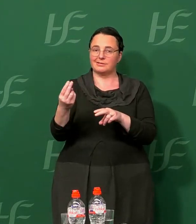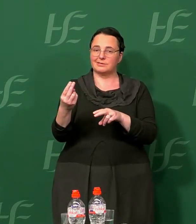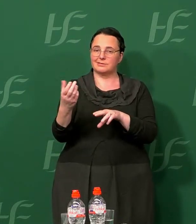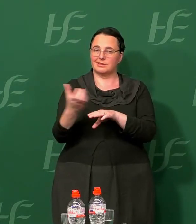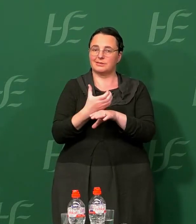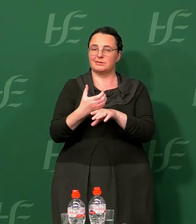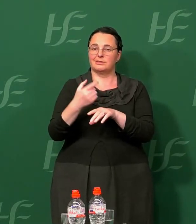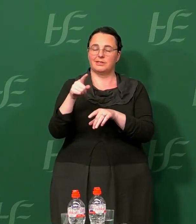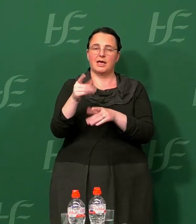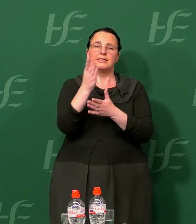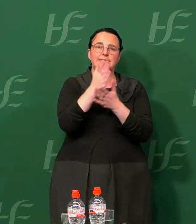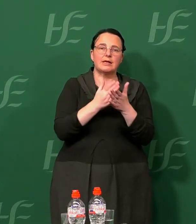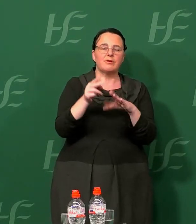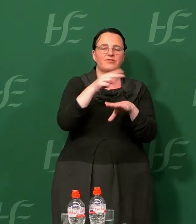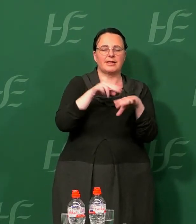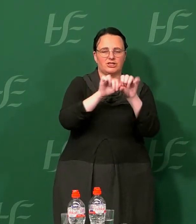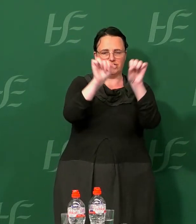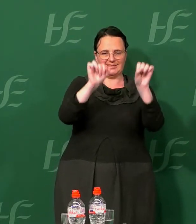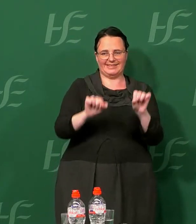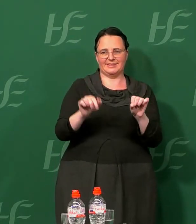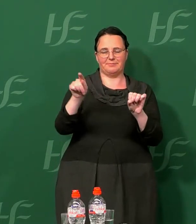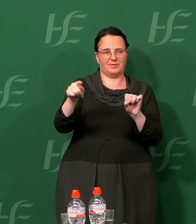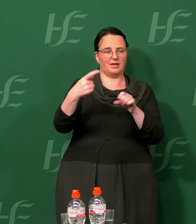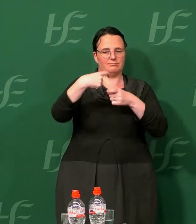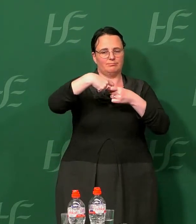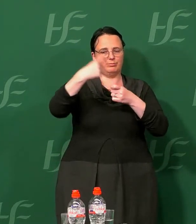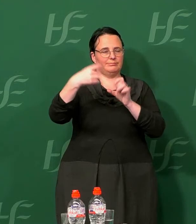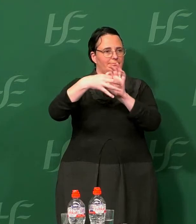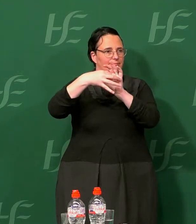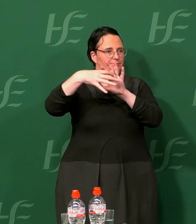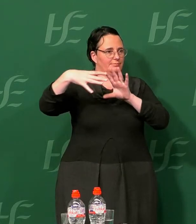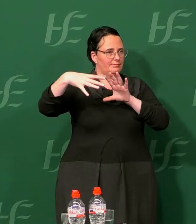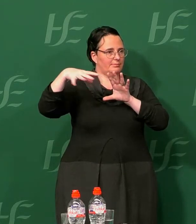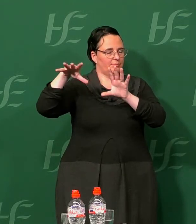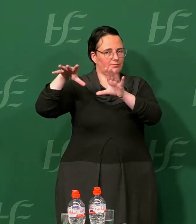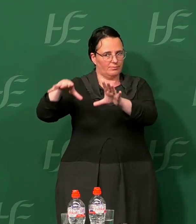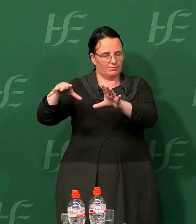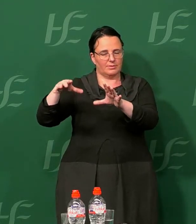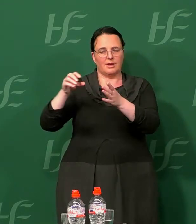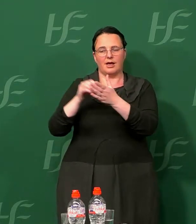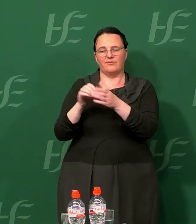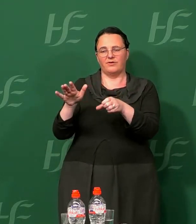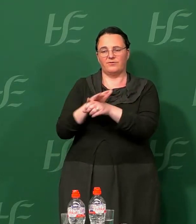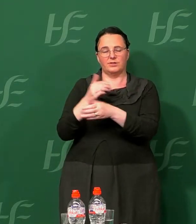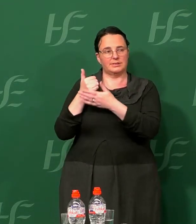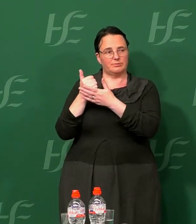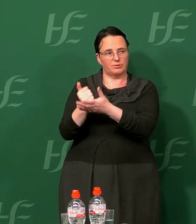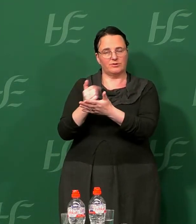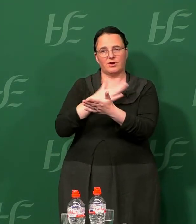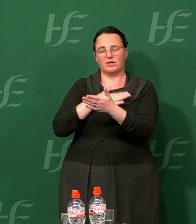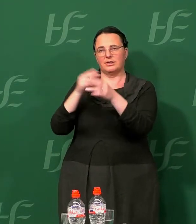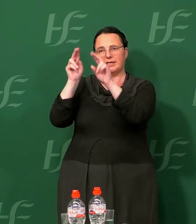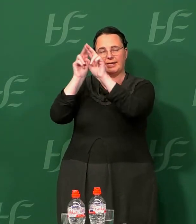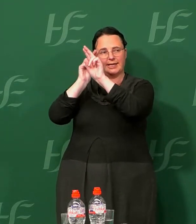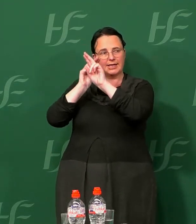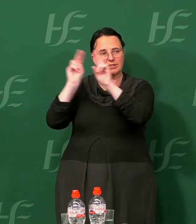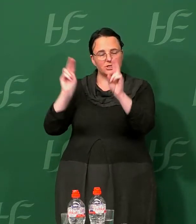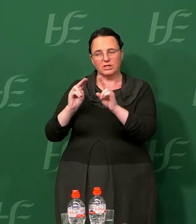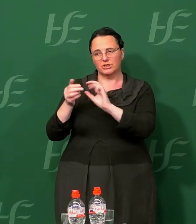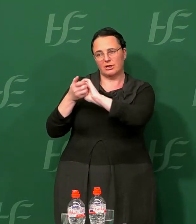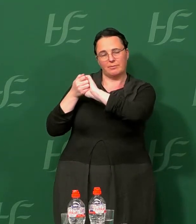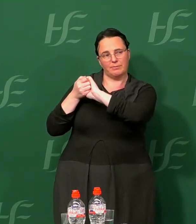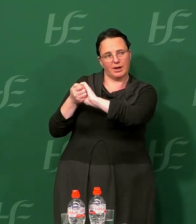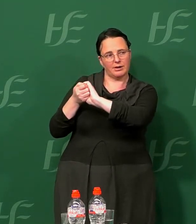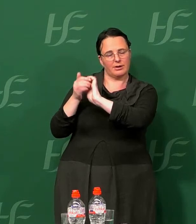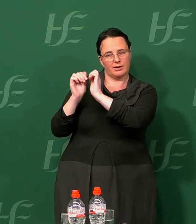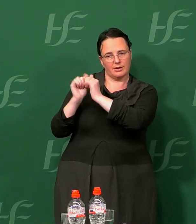connection to some of the national systems. And they have now this full supports of our international partner who's been working